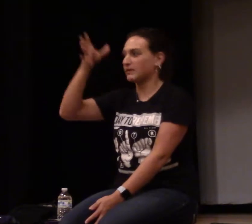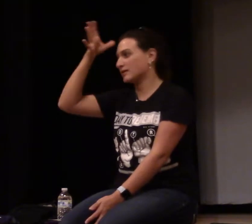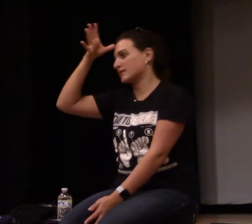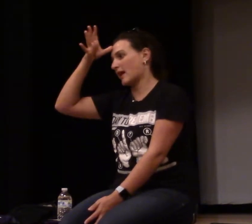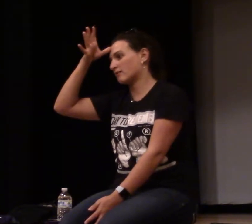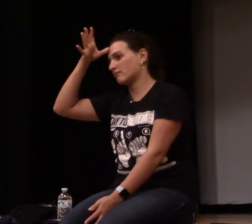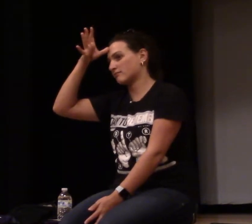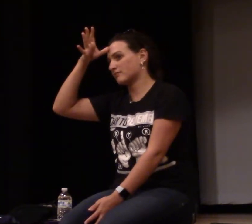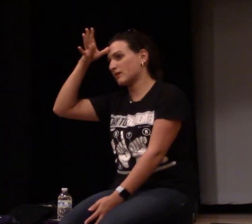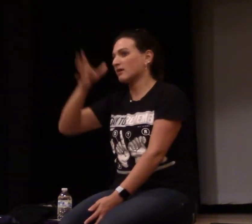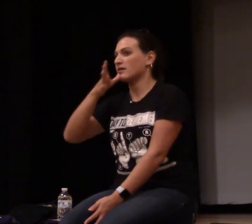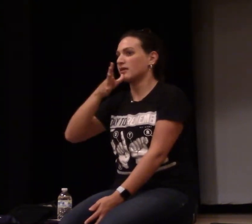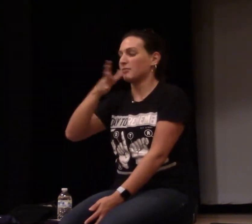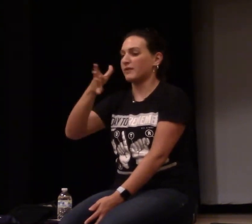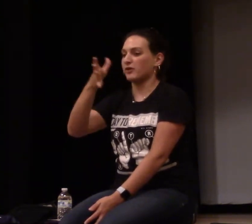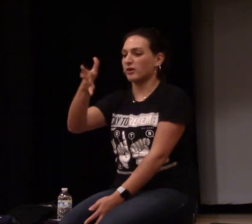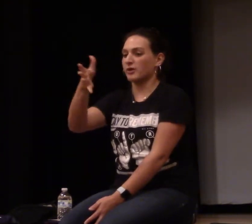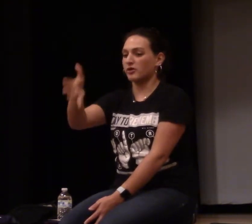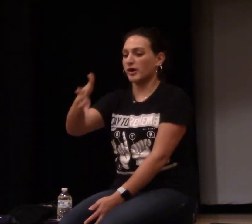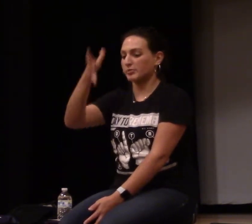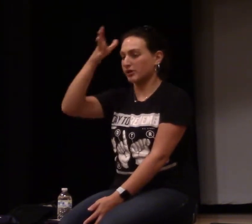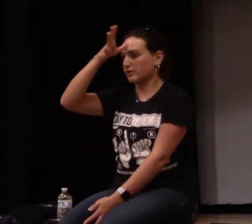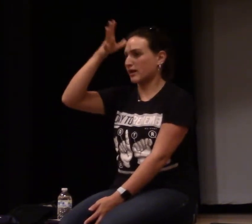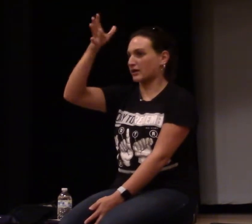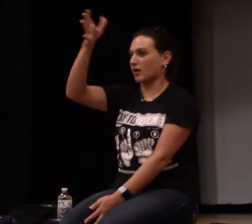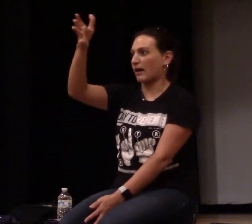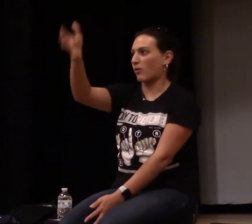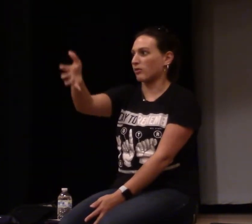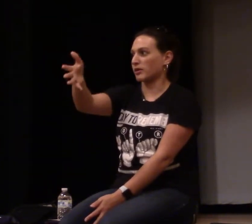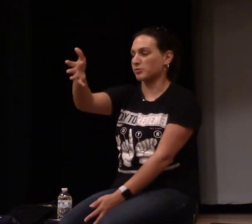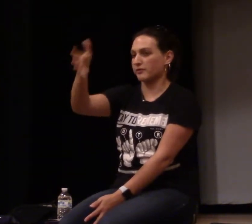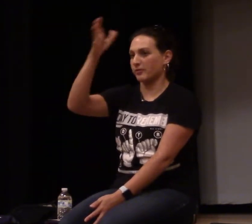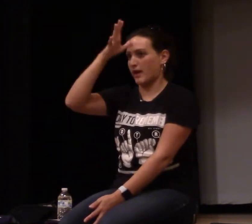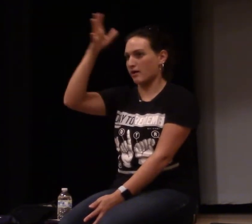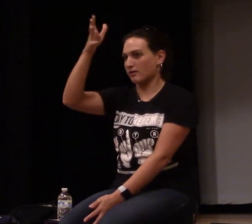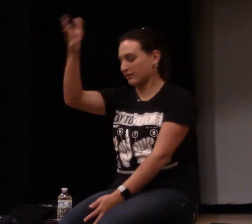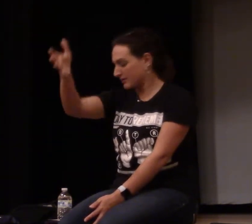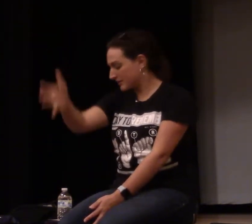dad. Yep, and then grandma and grandpa kind of come out a little bit from that.